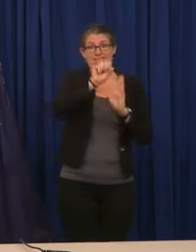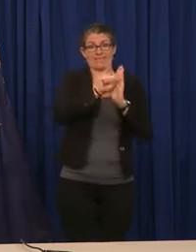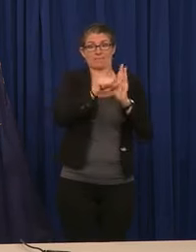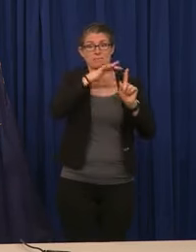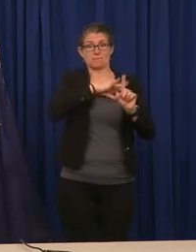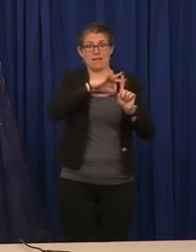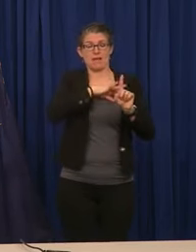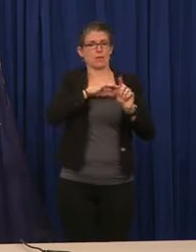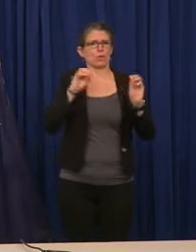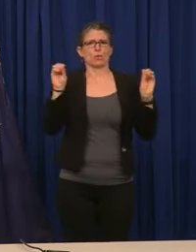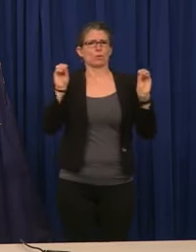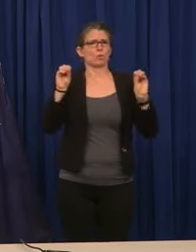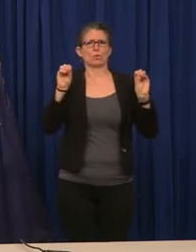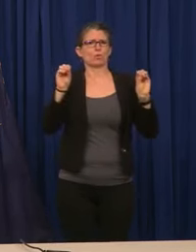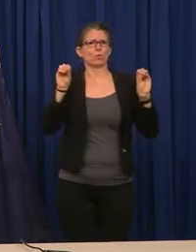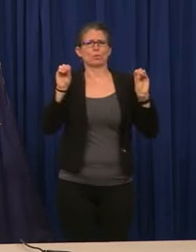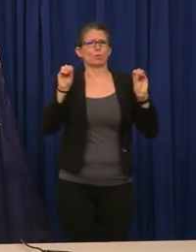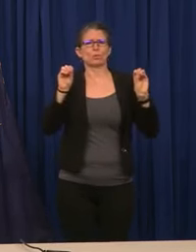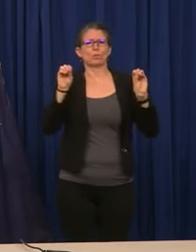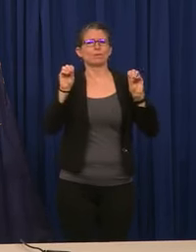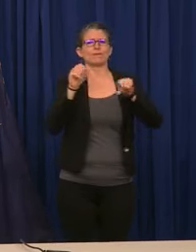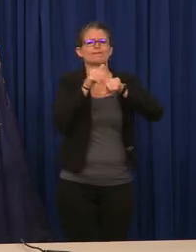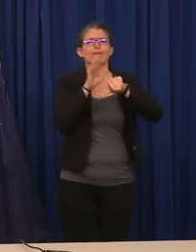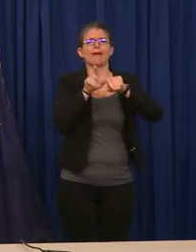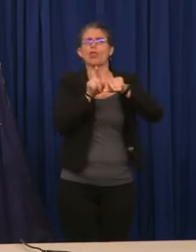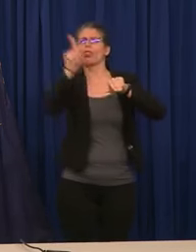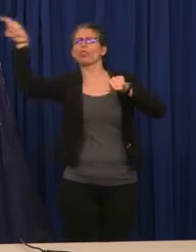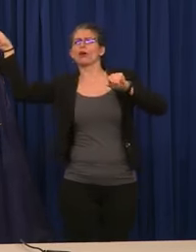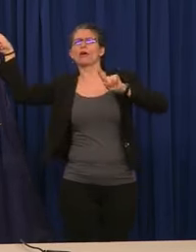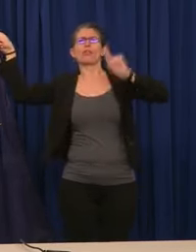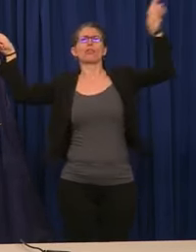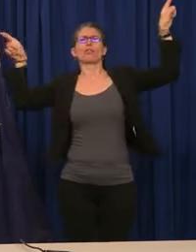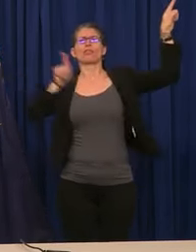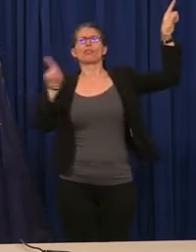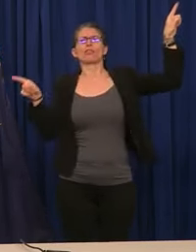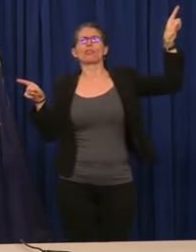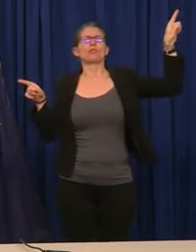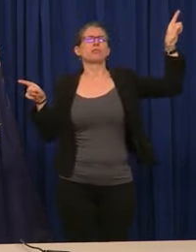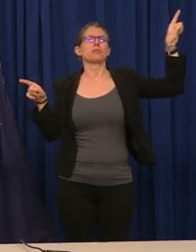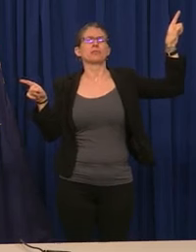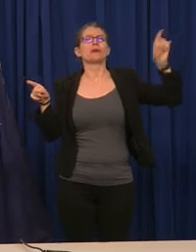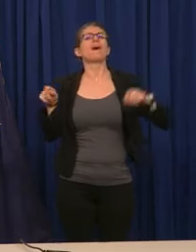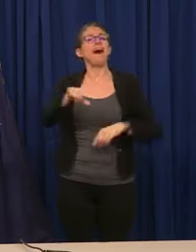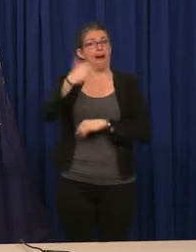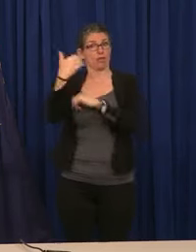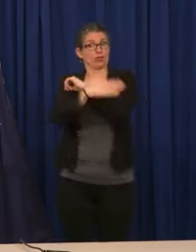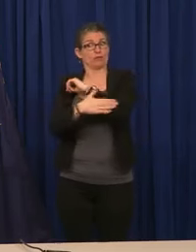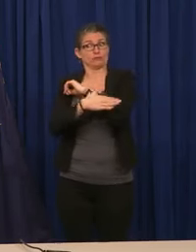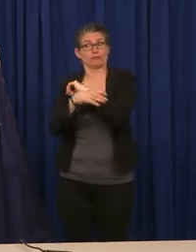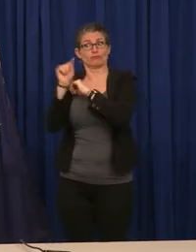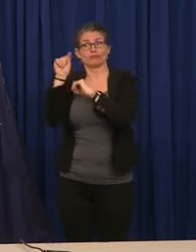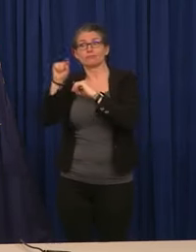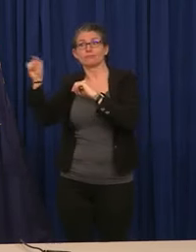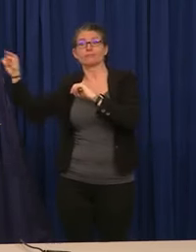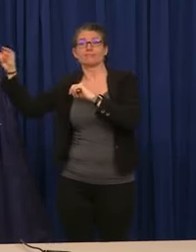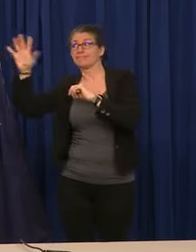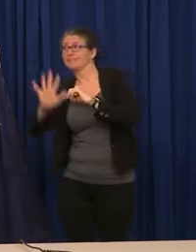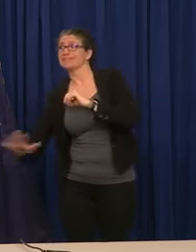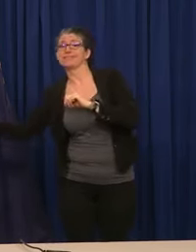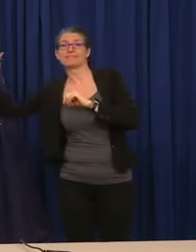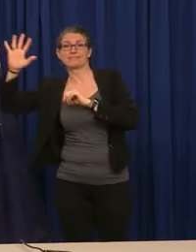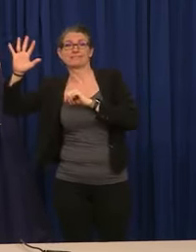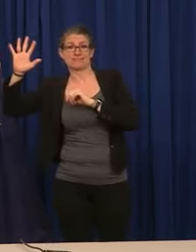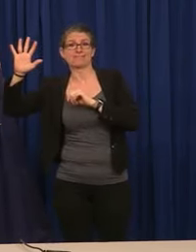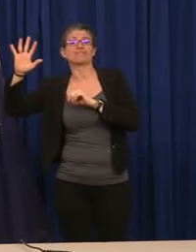work, potentially to other parts of the country where there may be higher rates of COVID-19, A, do we